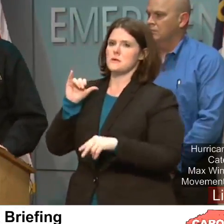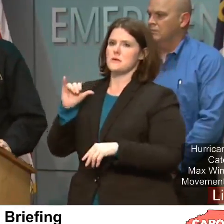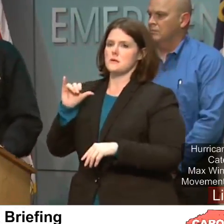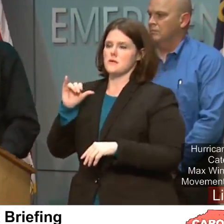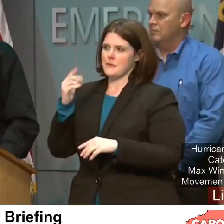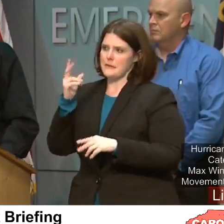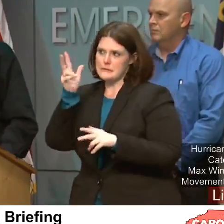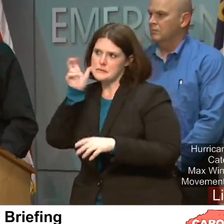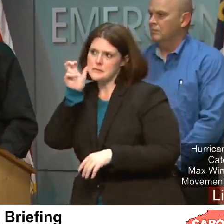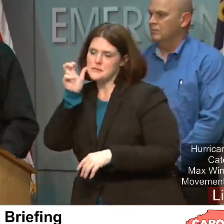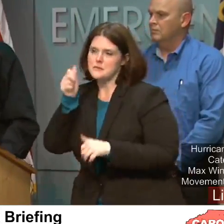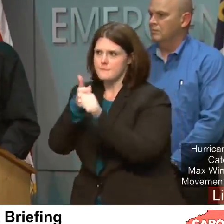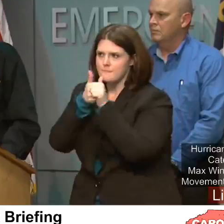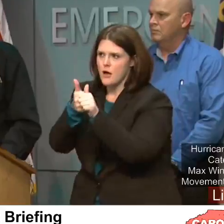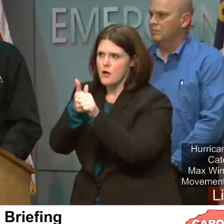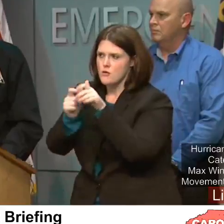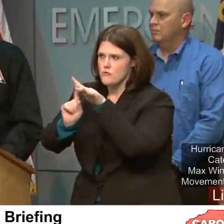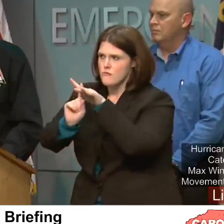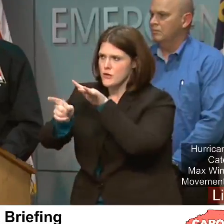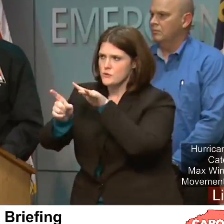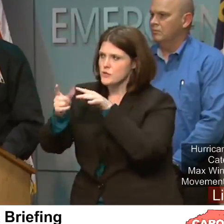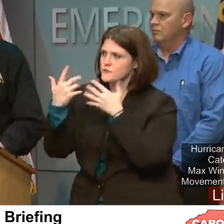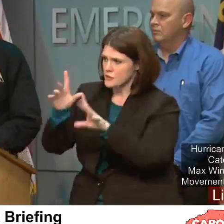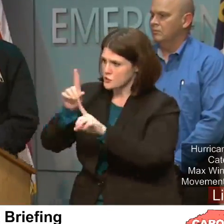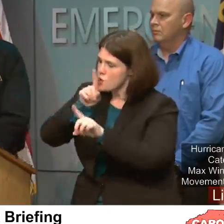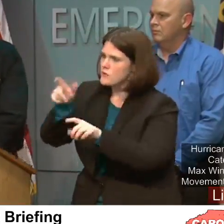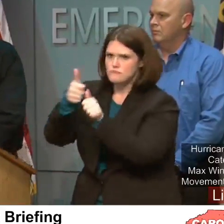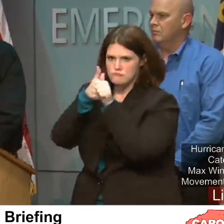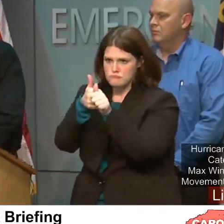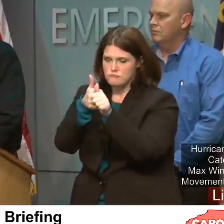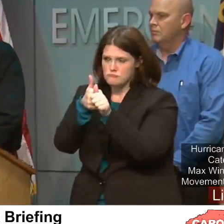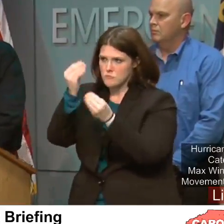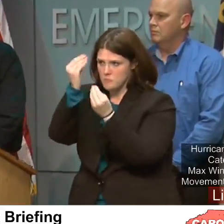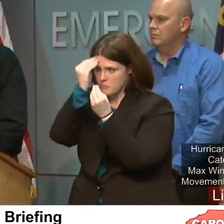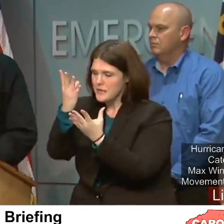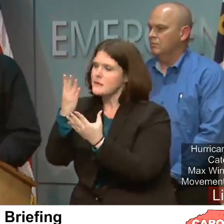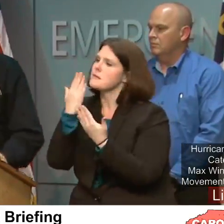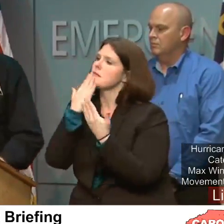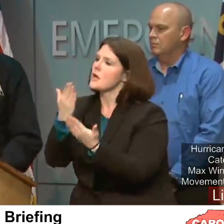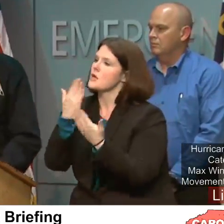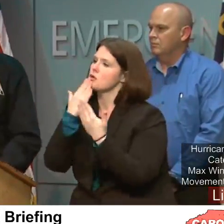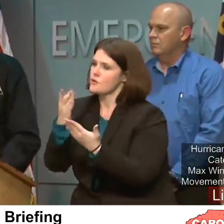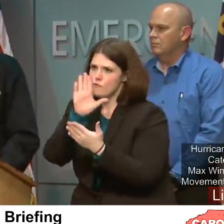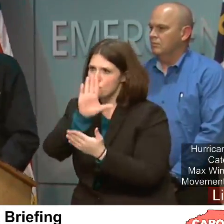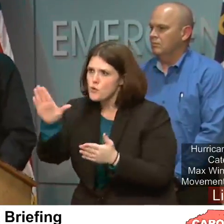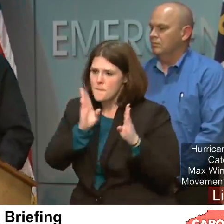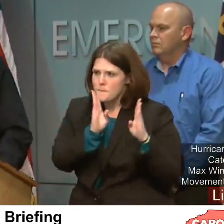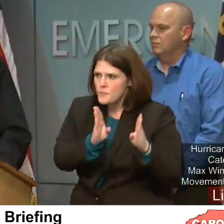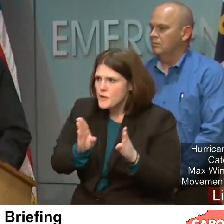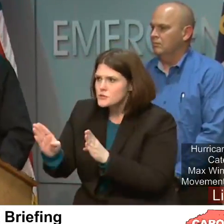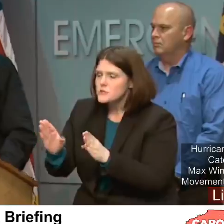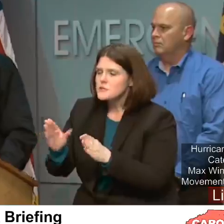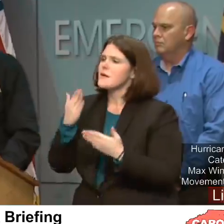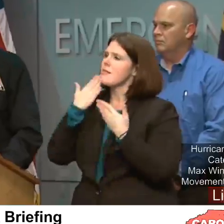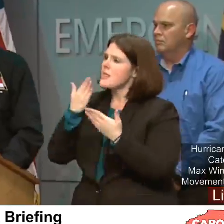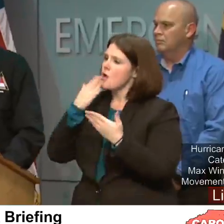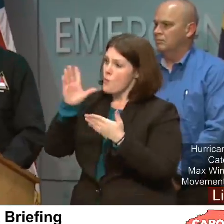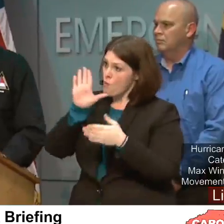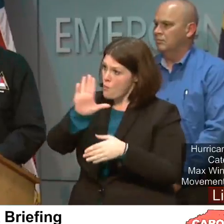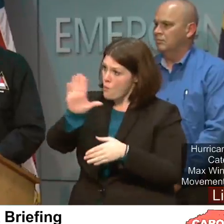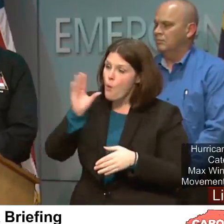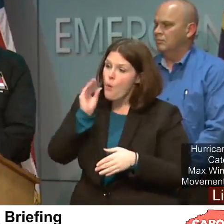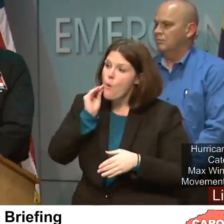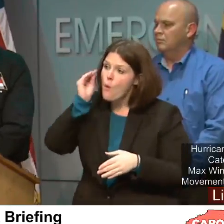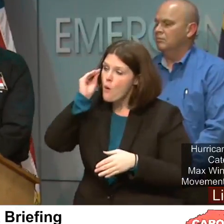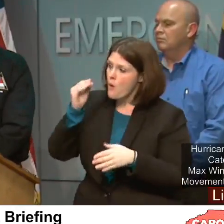the evacuation orders and for preparing emergency kits. Thank you for taking in friends evacuating from